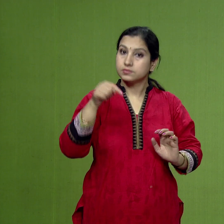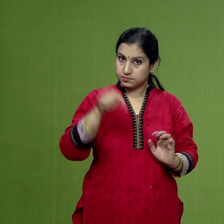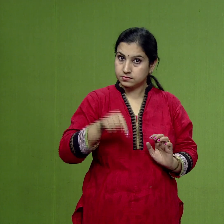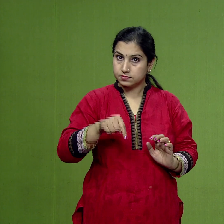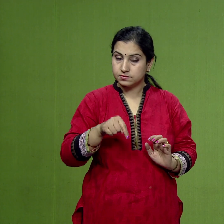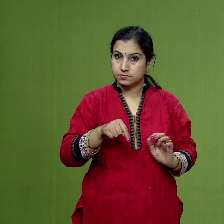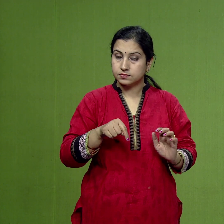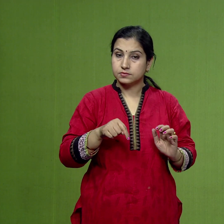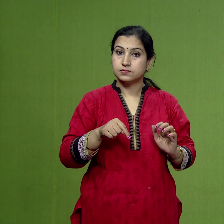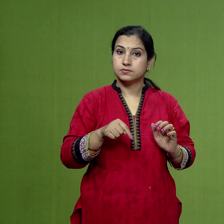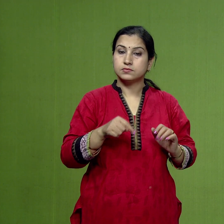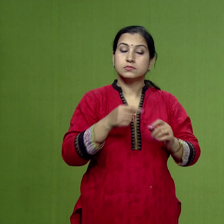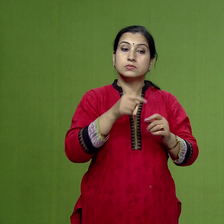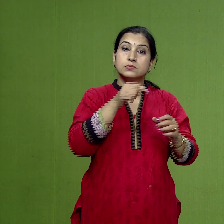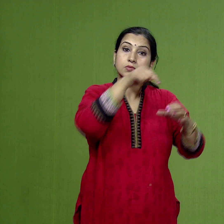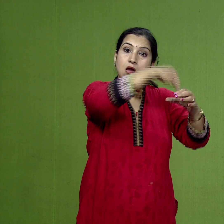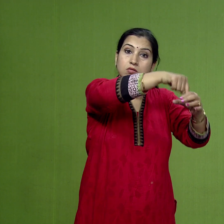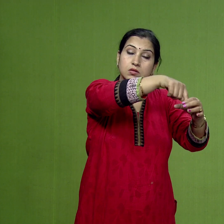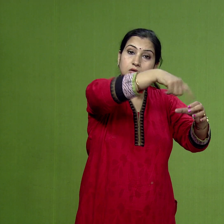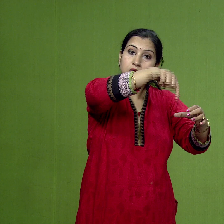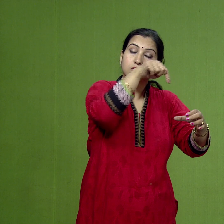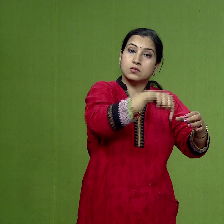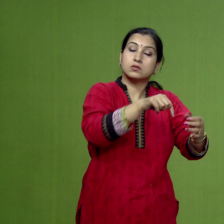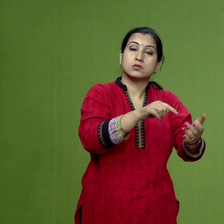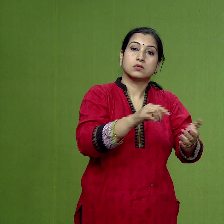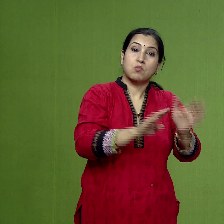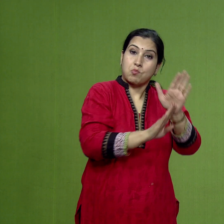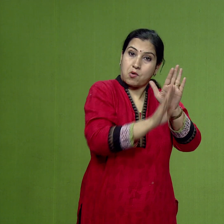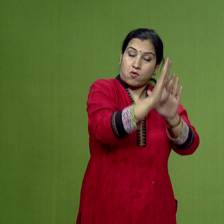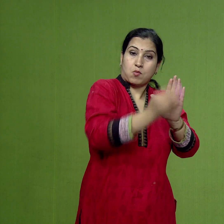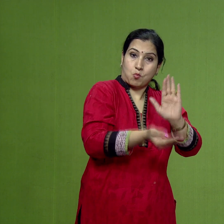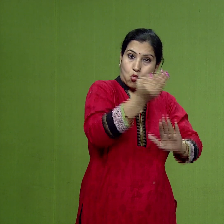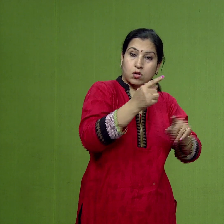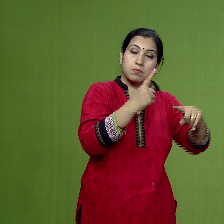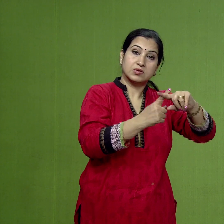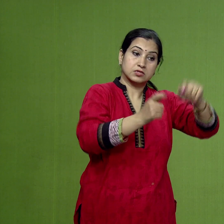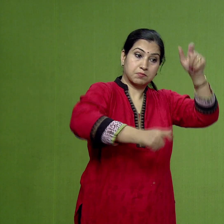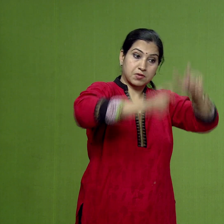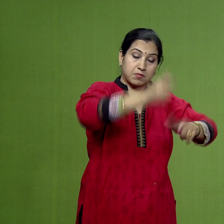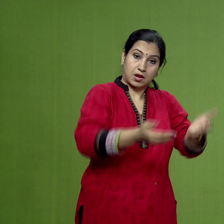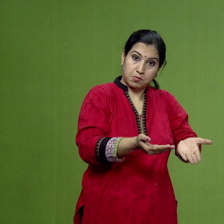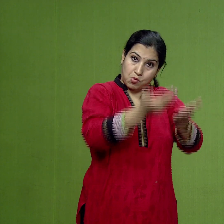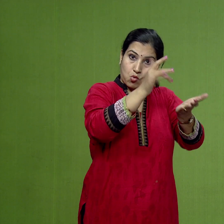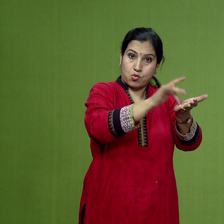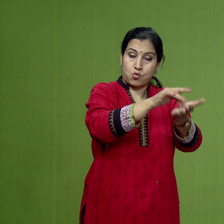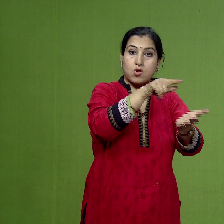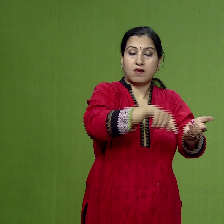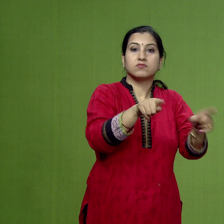the capitals are the most developed and the most populated cities. For example,